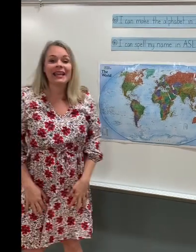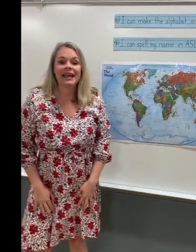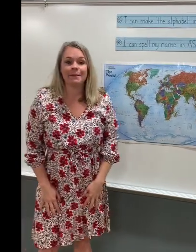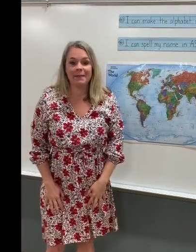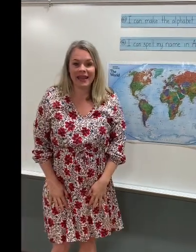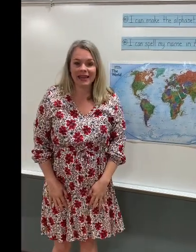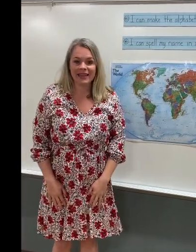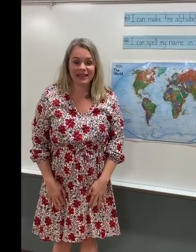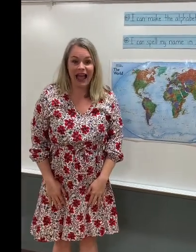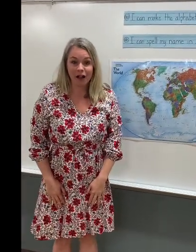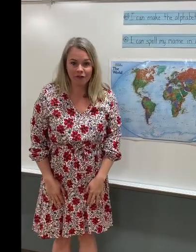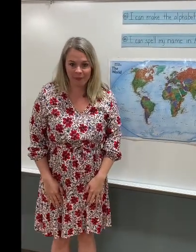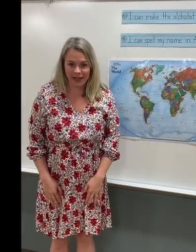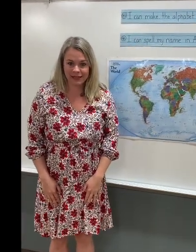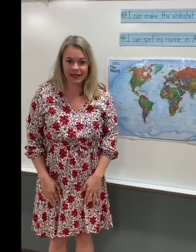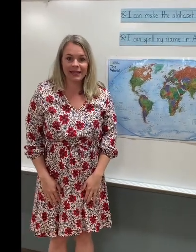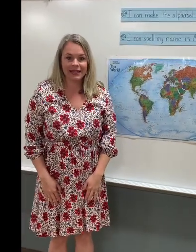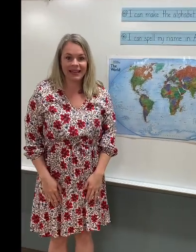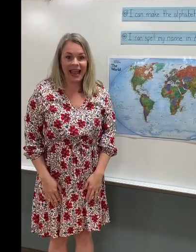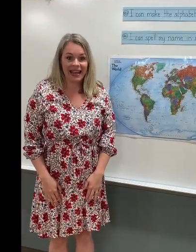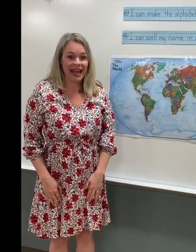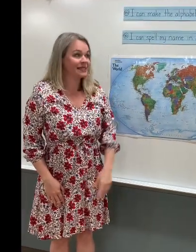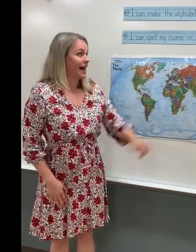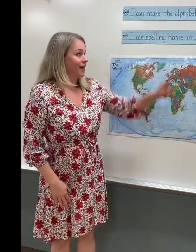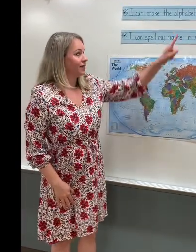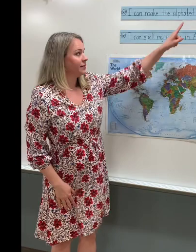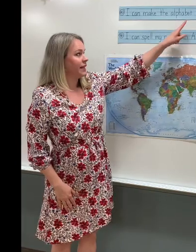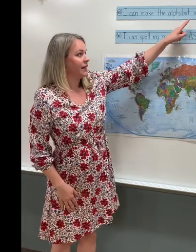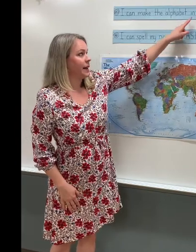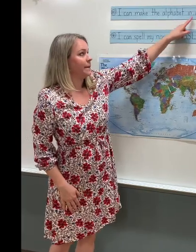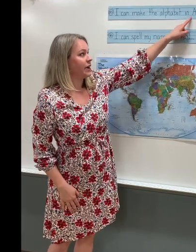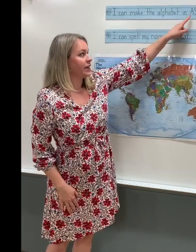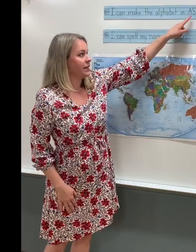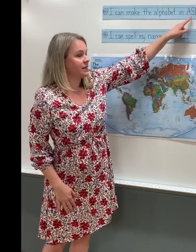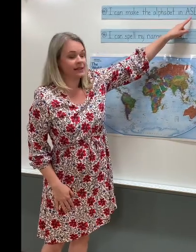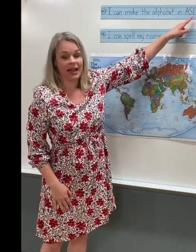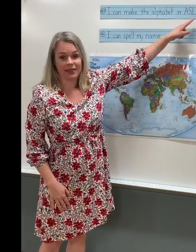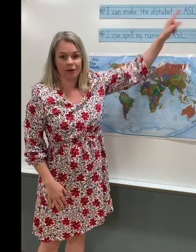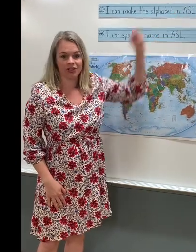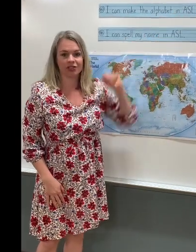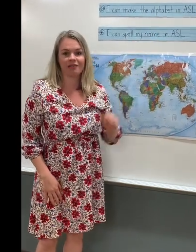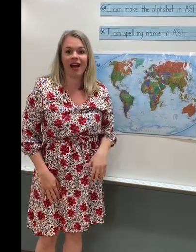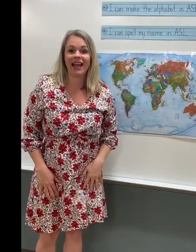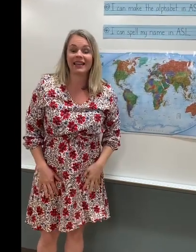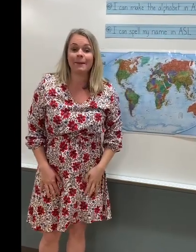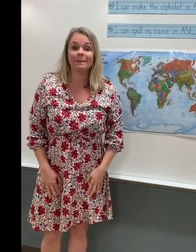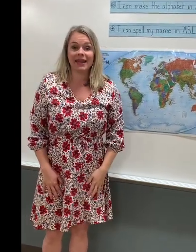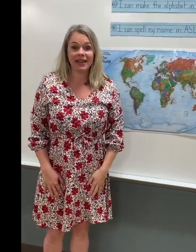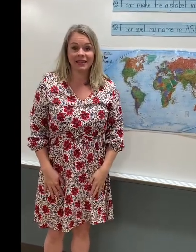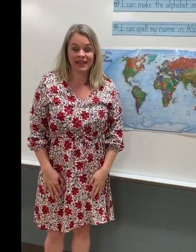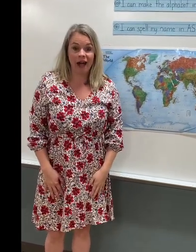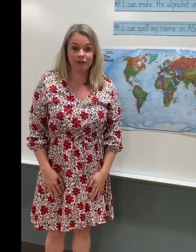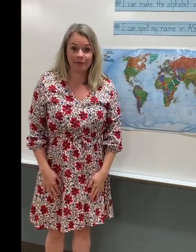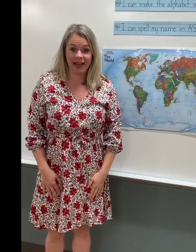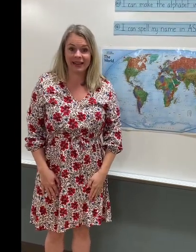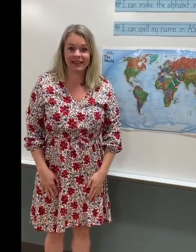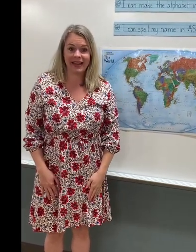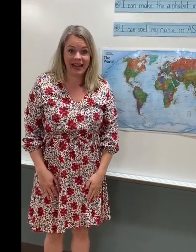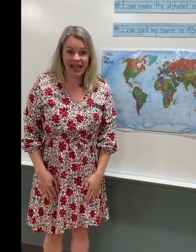can make the alphabet in ASL, in American Sign Language. I can make the alphabet in